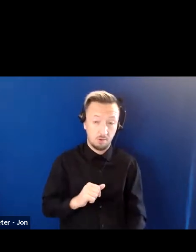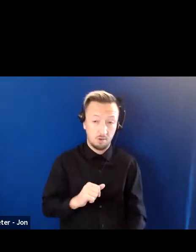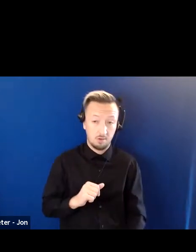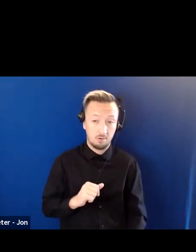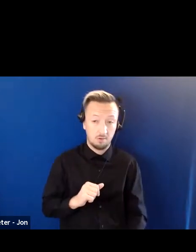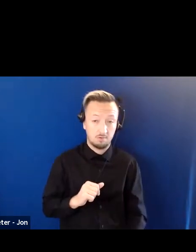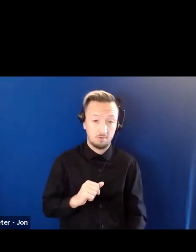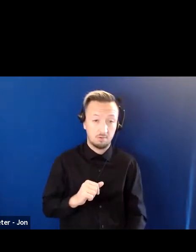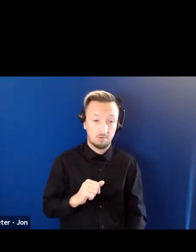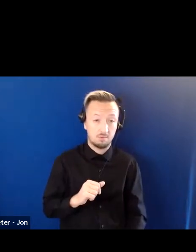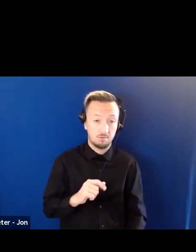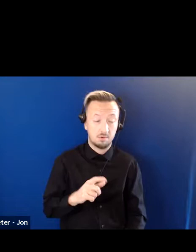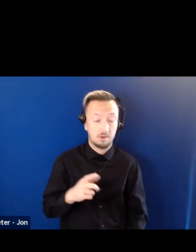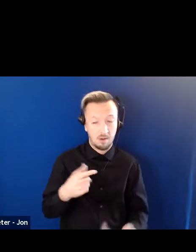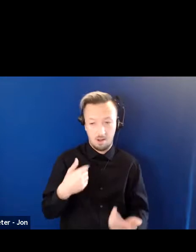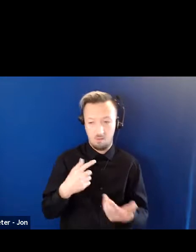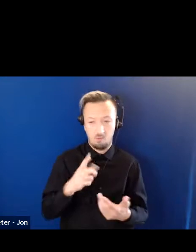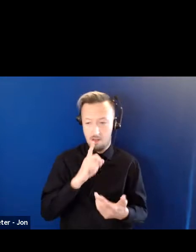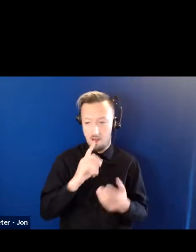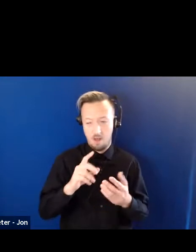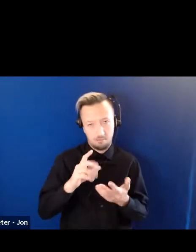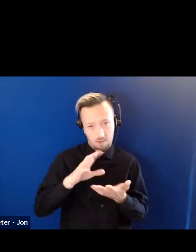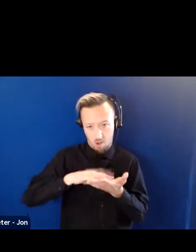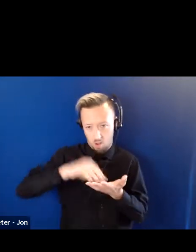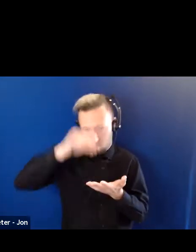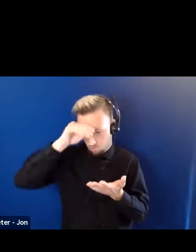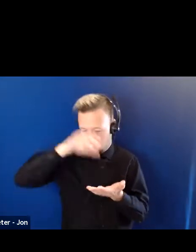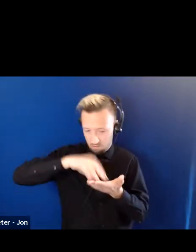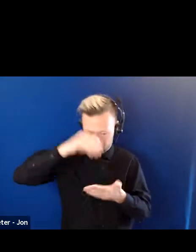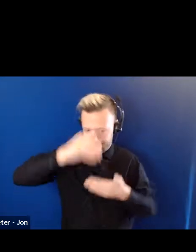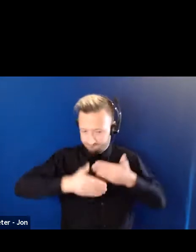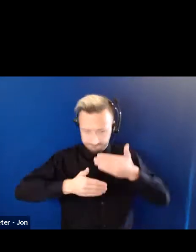It is definitely a learning process. And